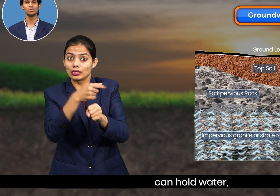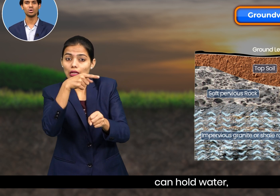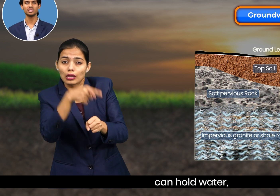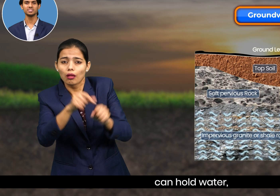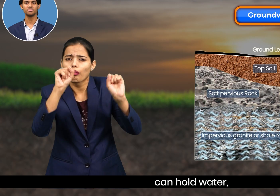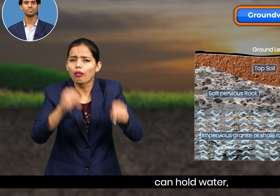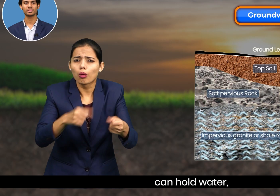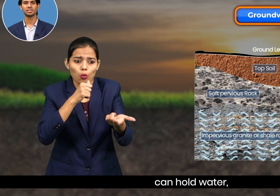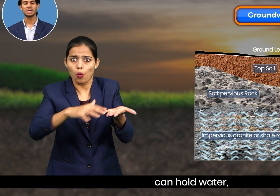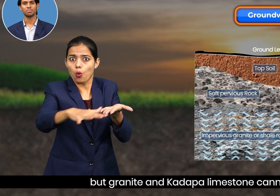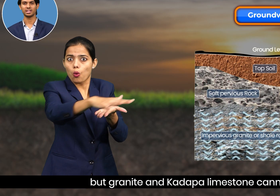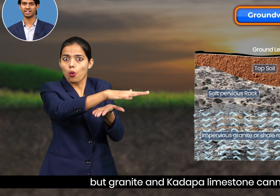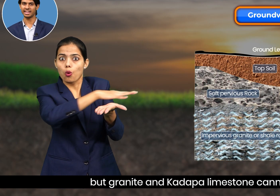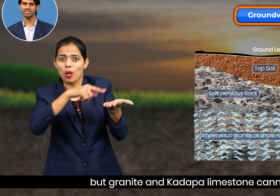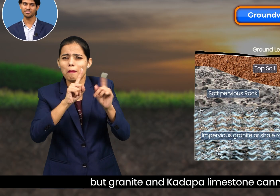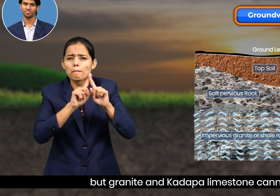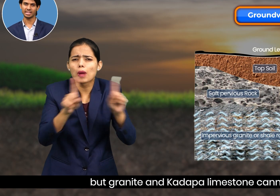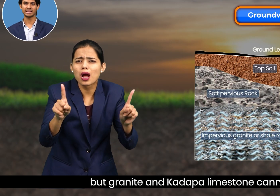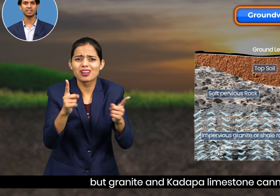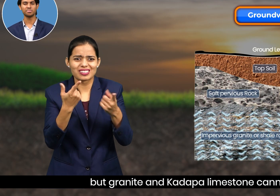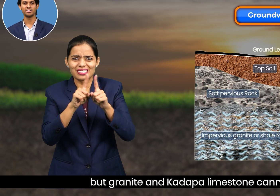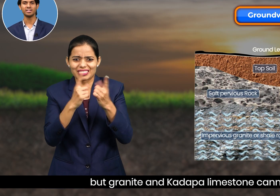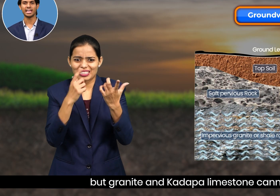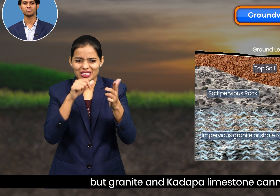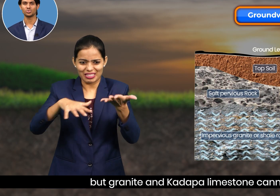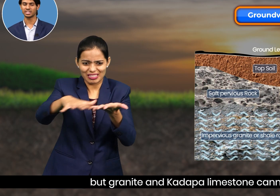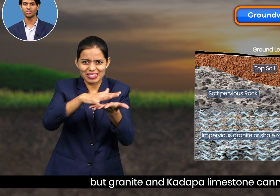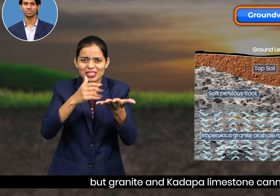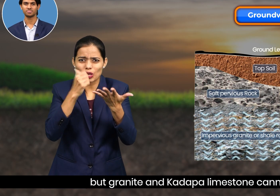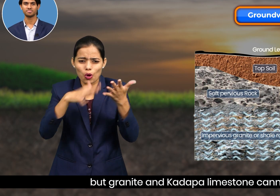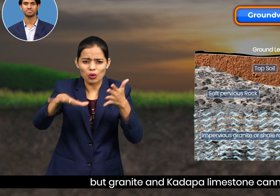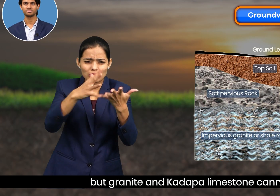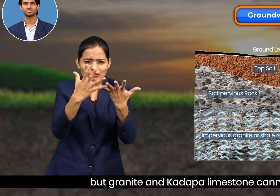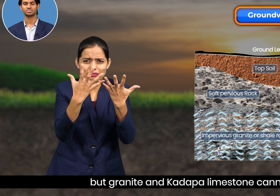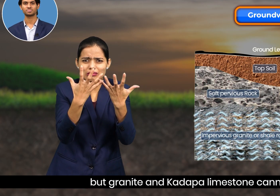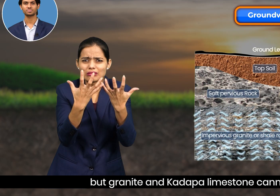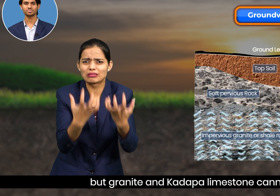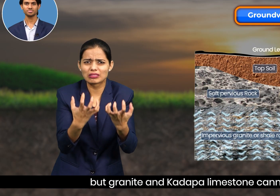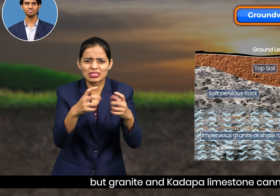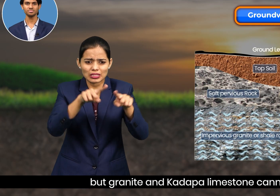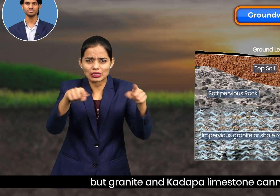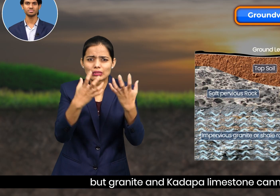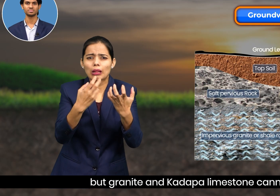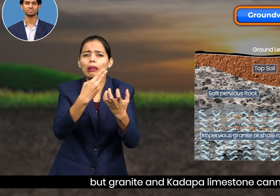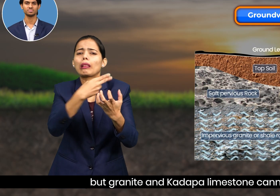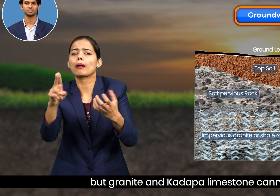can hold water, but granite and Kadapa limestone cannot.